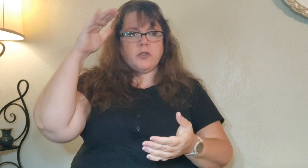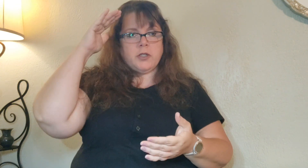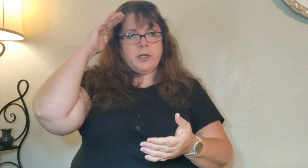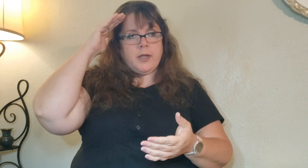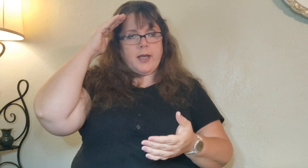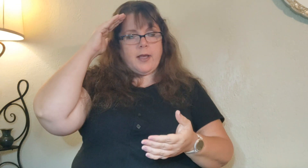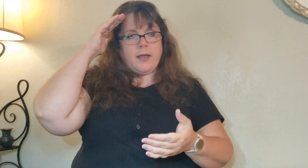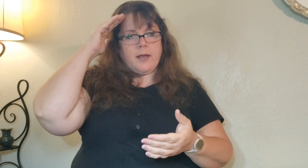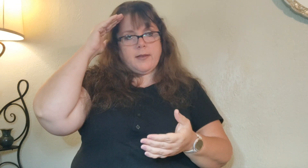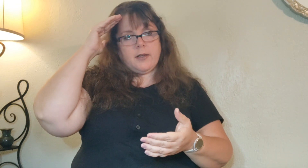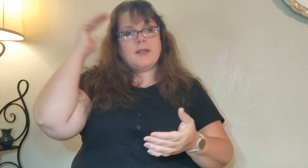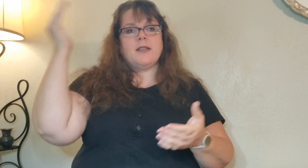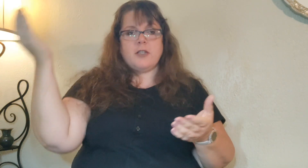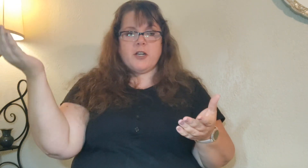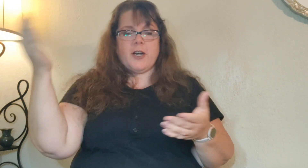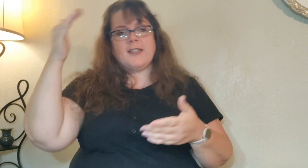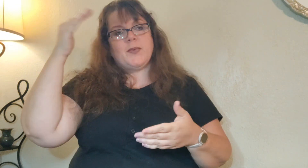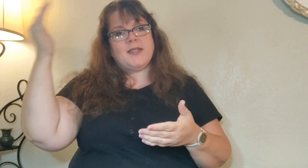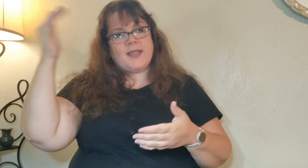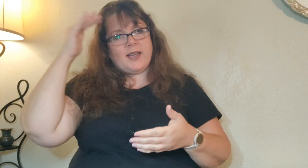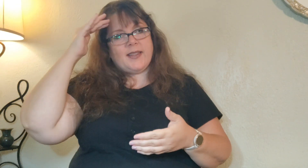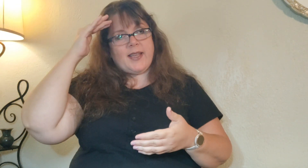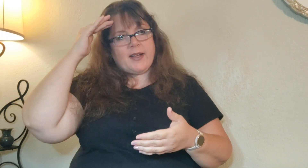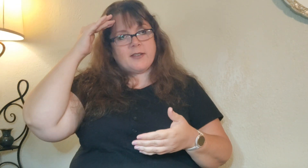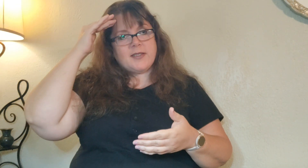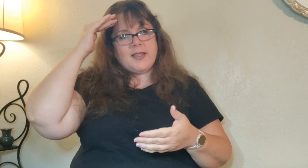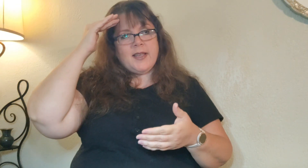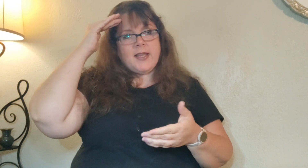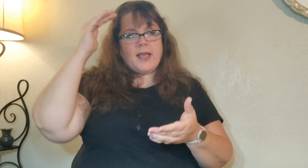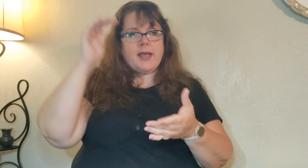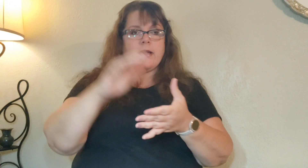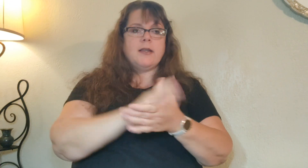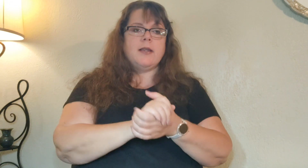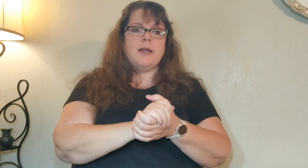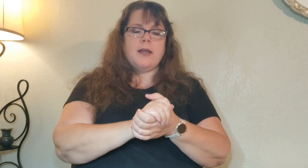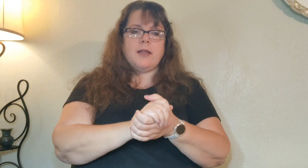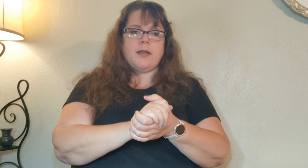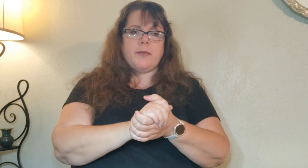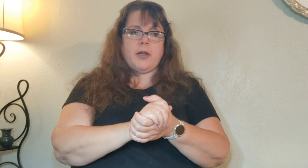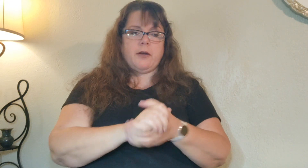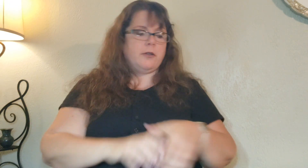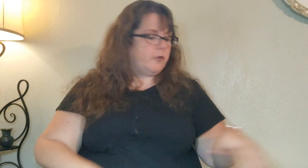marriage. Because, husband's head of the house, head, and then marriage.